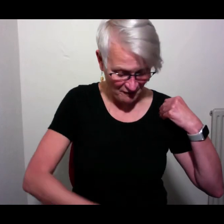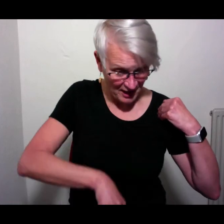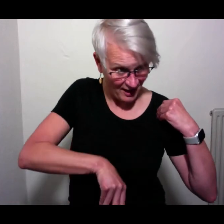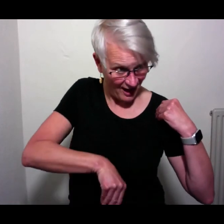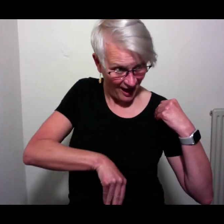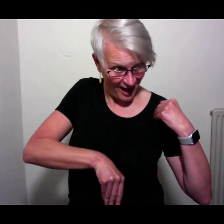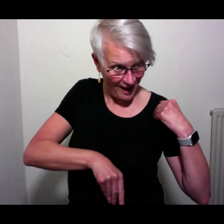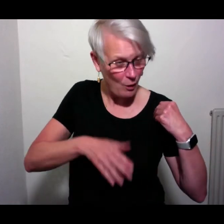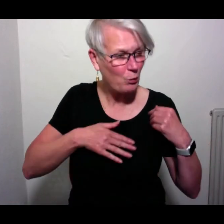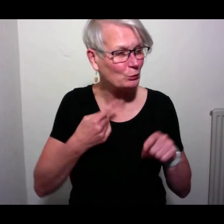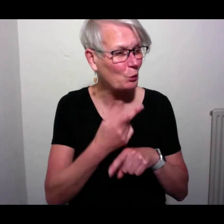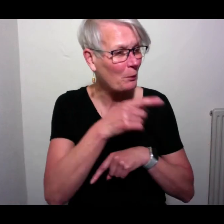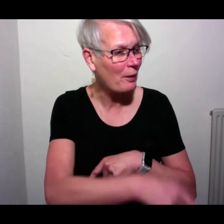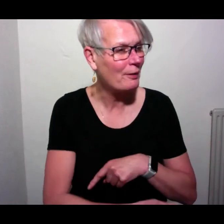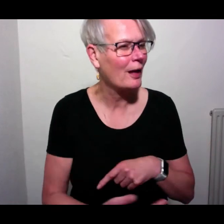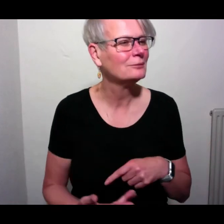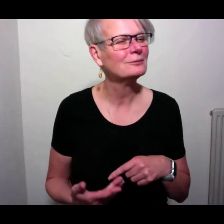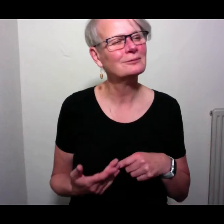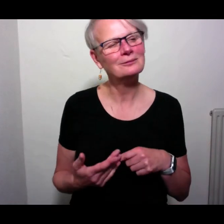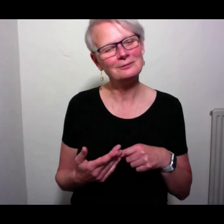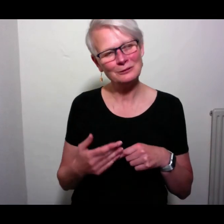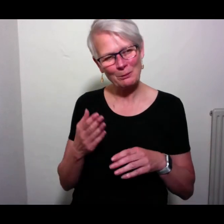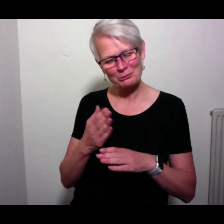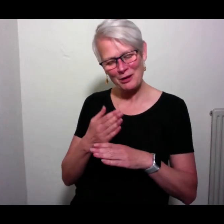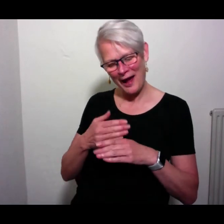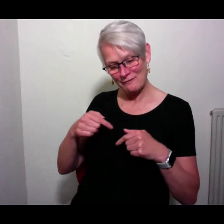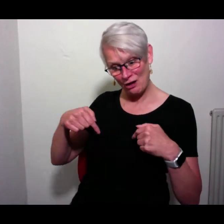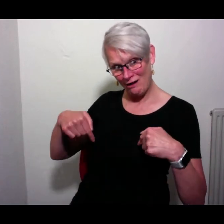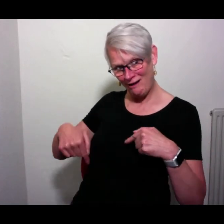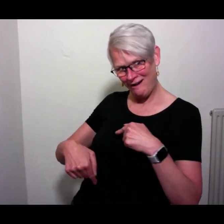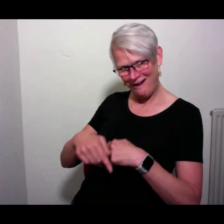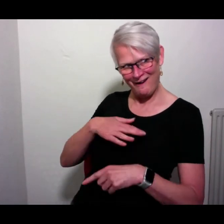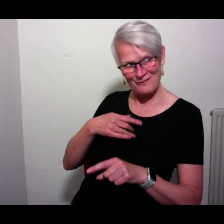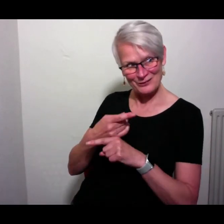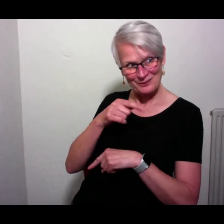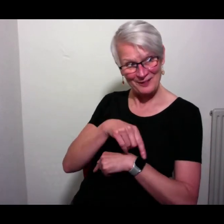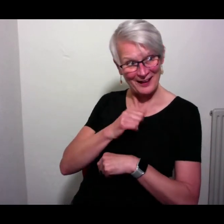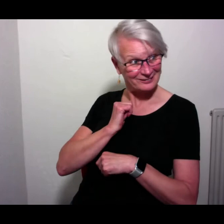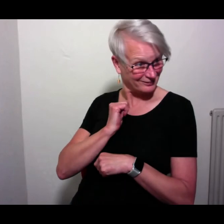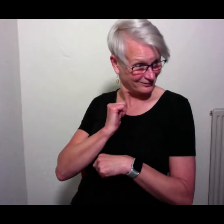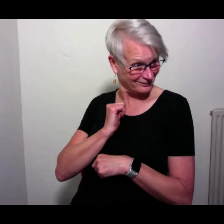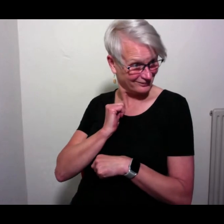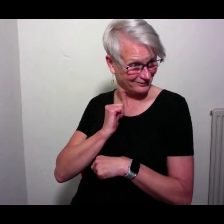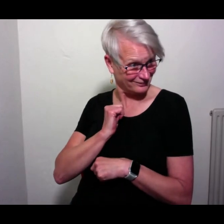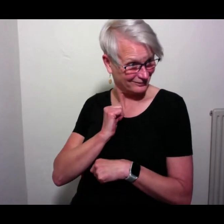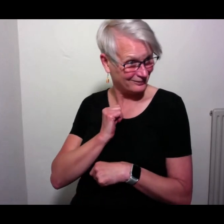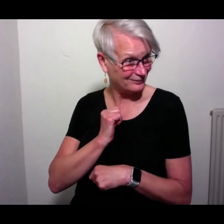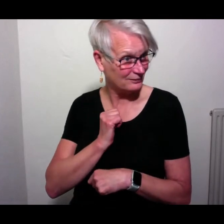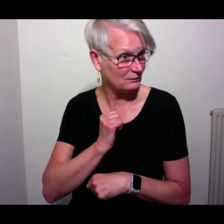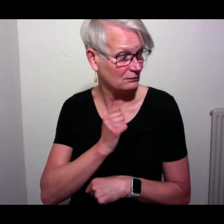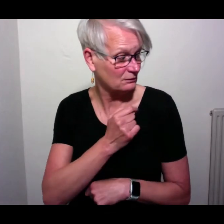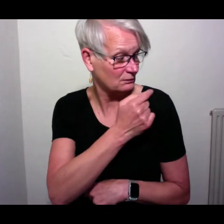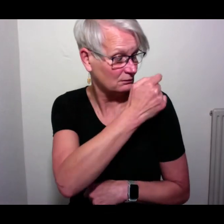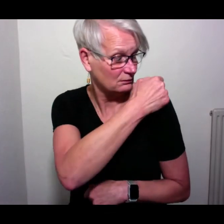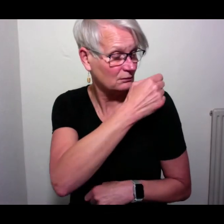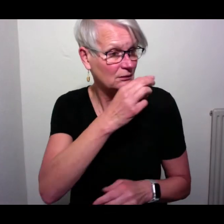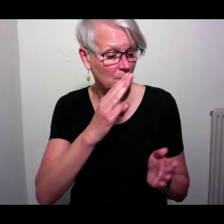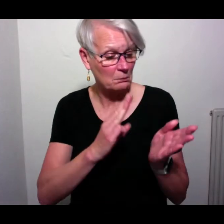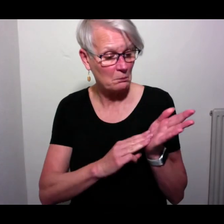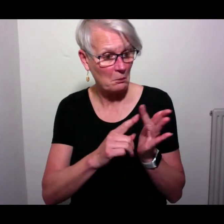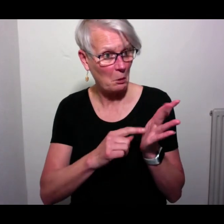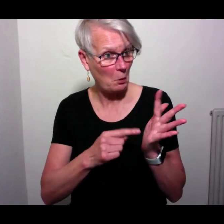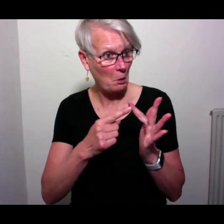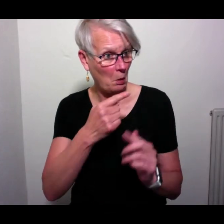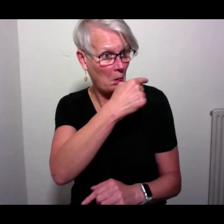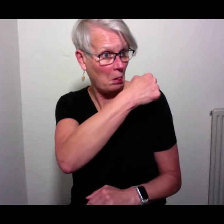hidden bits, not so intimate bits, the bits that are unsure. That mole on your back that you haven't worked out how to